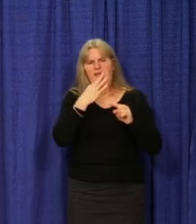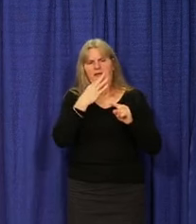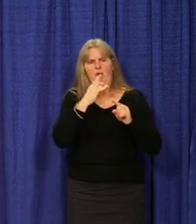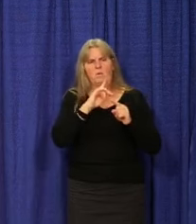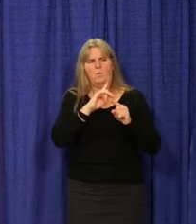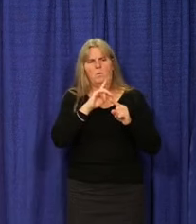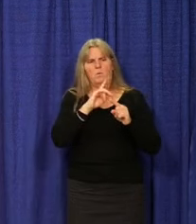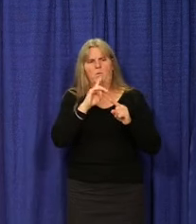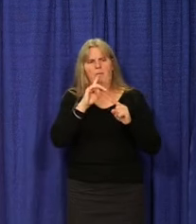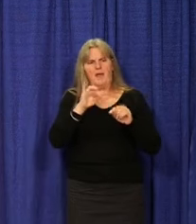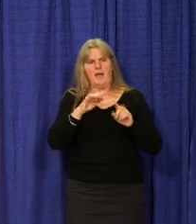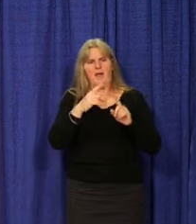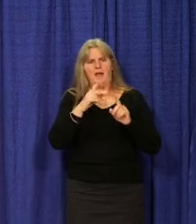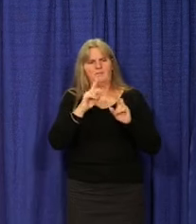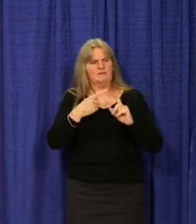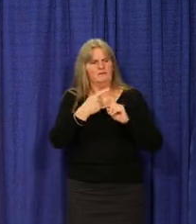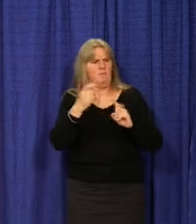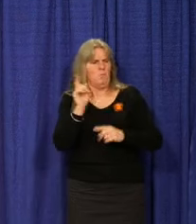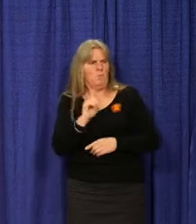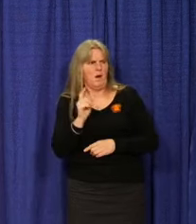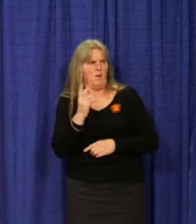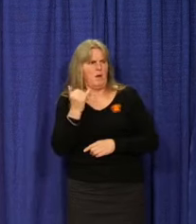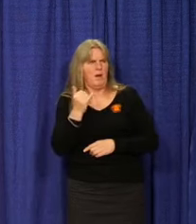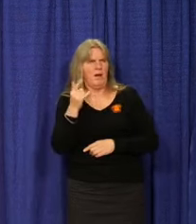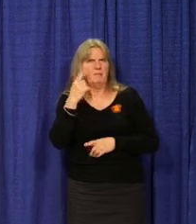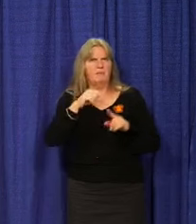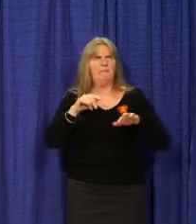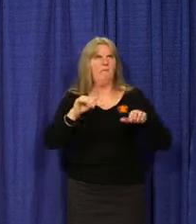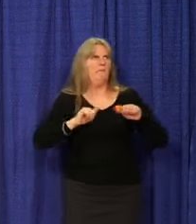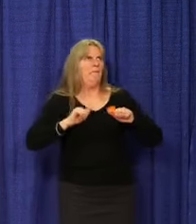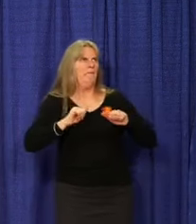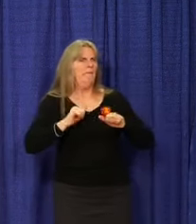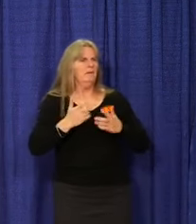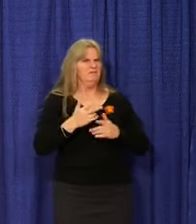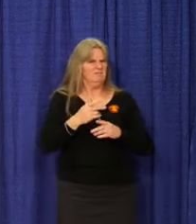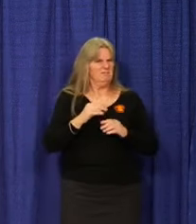primarily to kind of quell the public speculation?